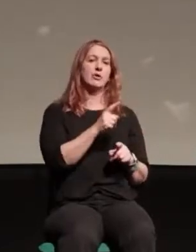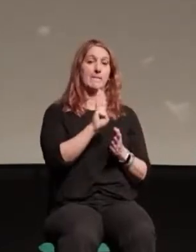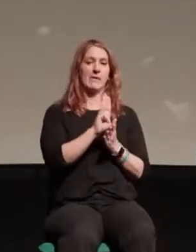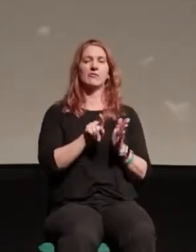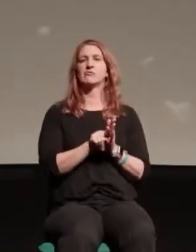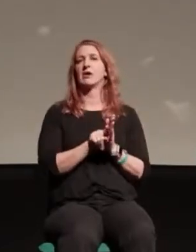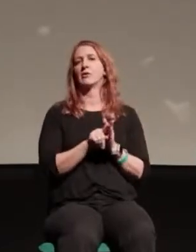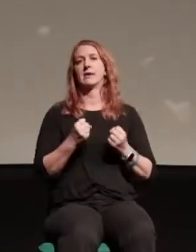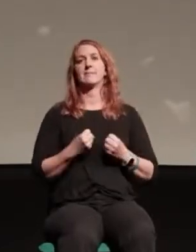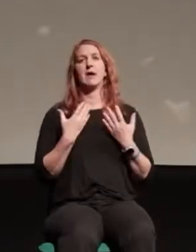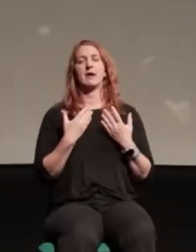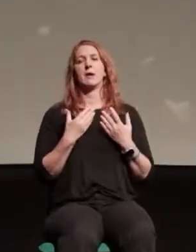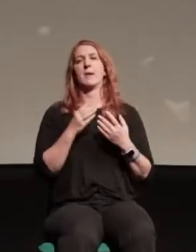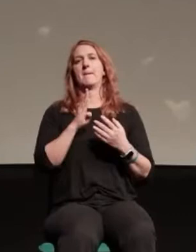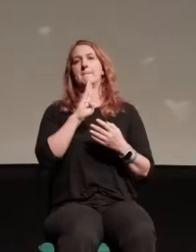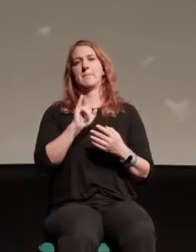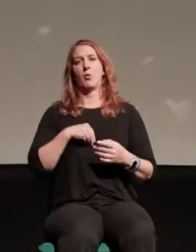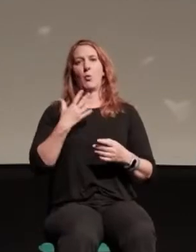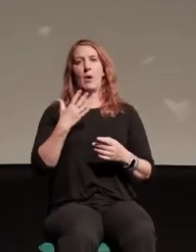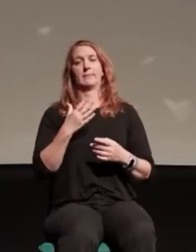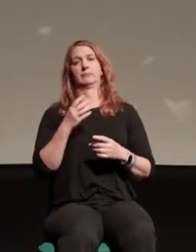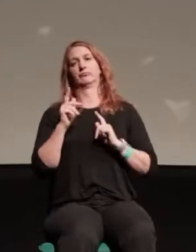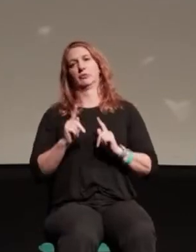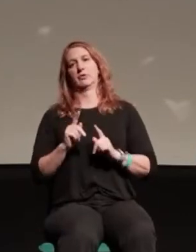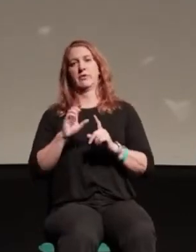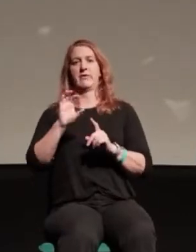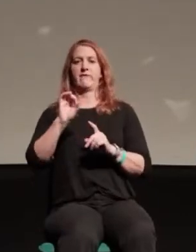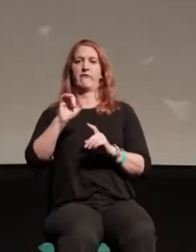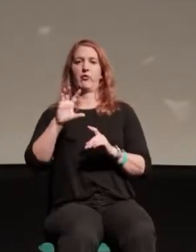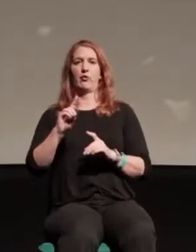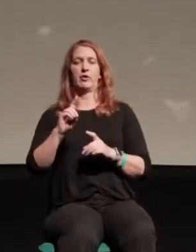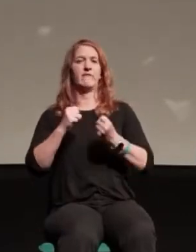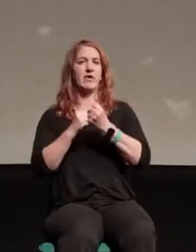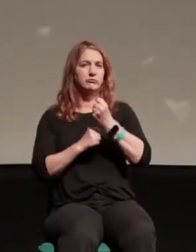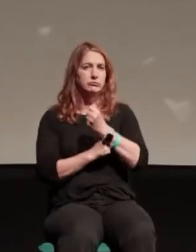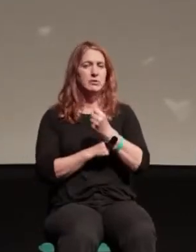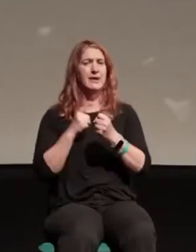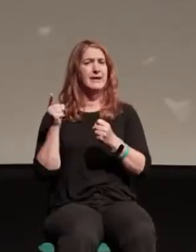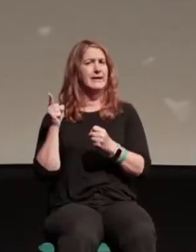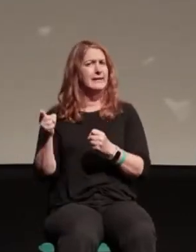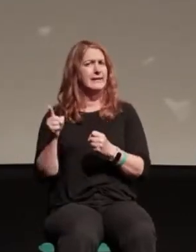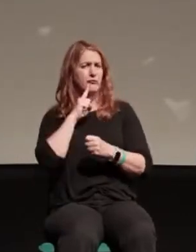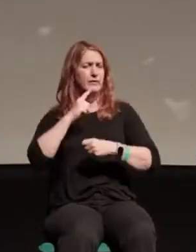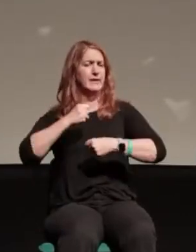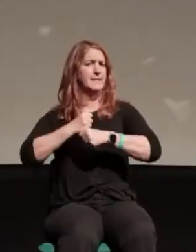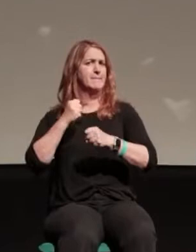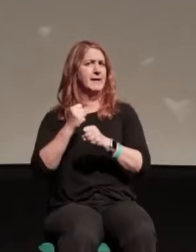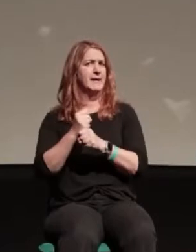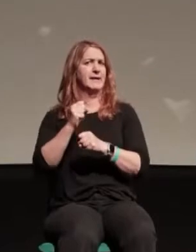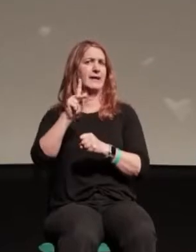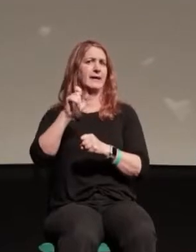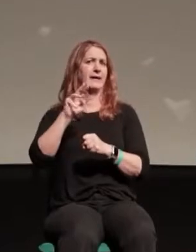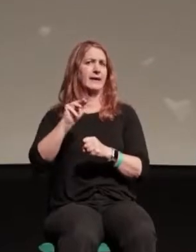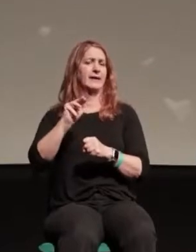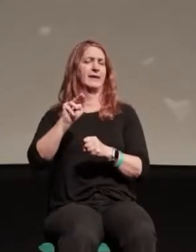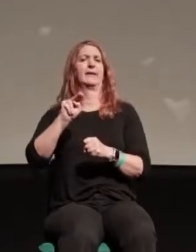by a provocation that Grace Lee wrote for the Ford Foundation. And it asked basically who made Ken Burns America's Storyteller.